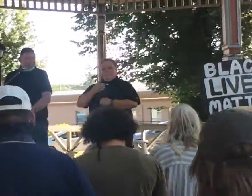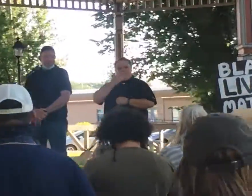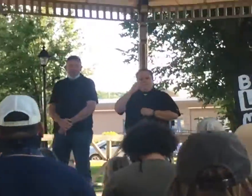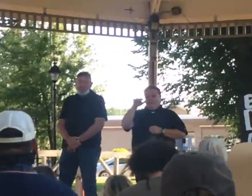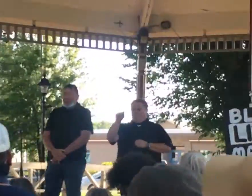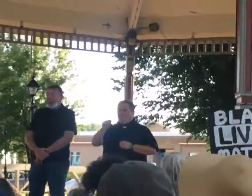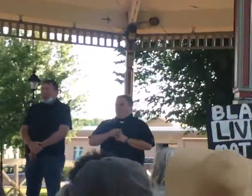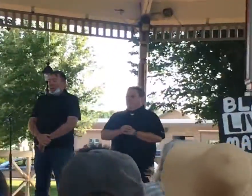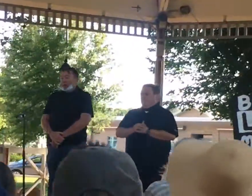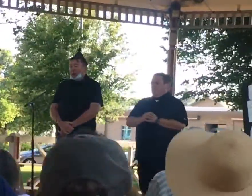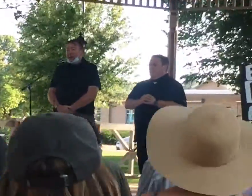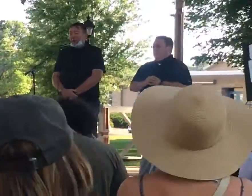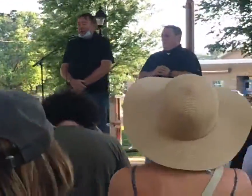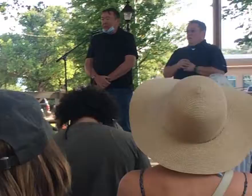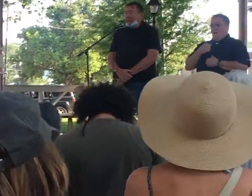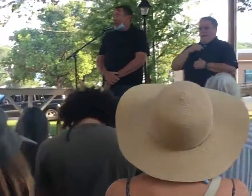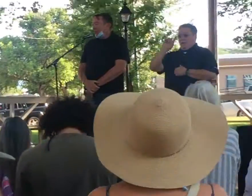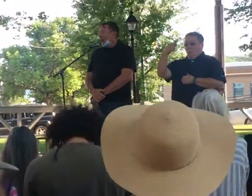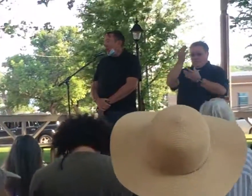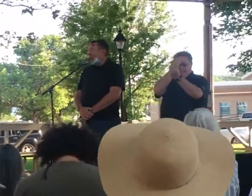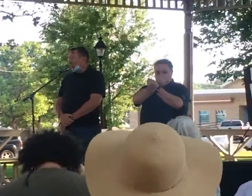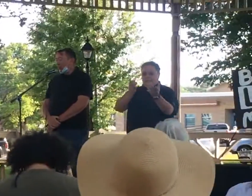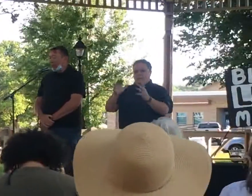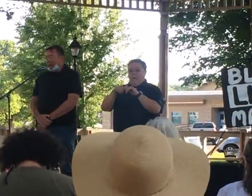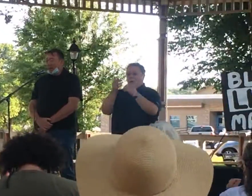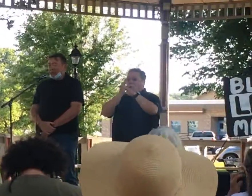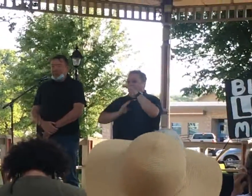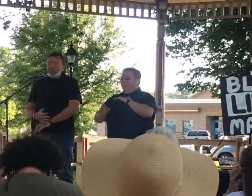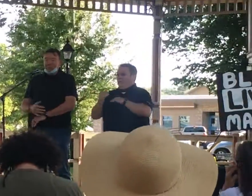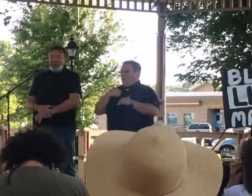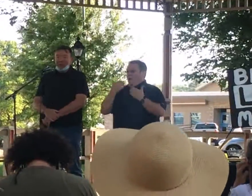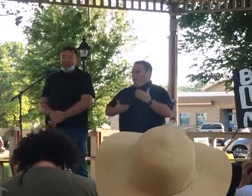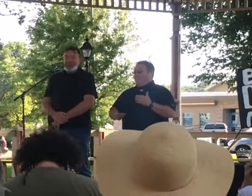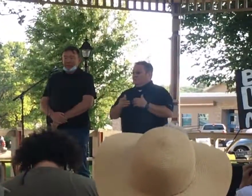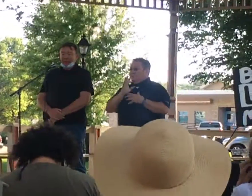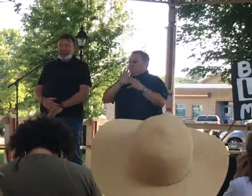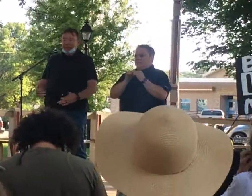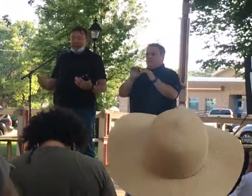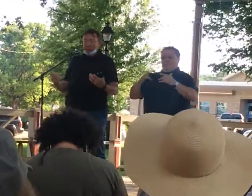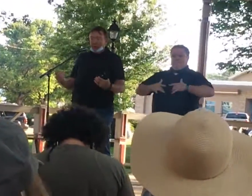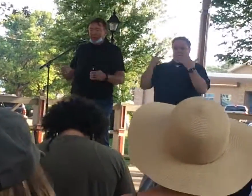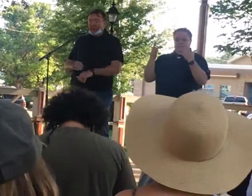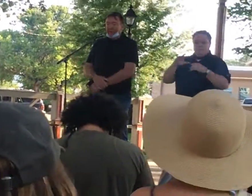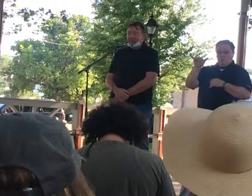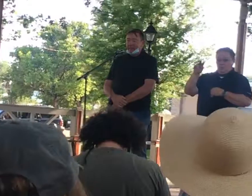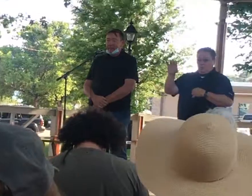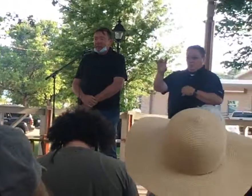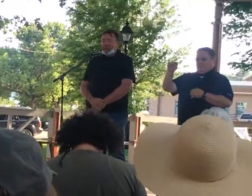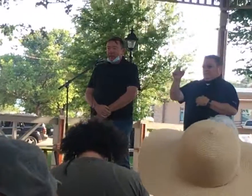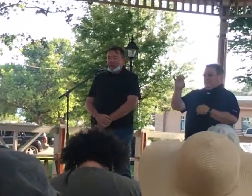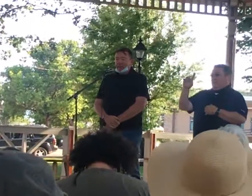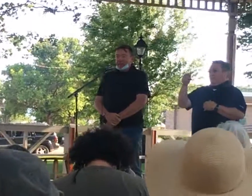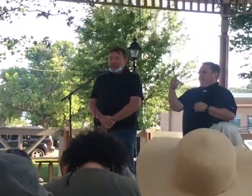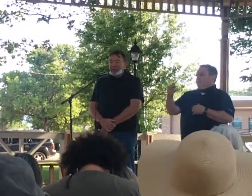Pat. Oh, I can only tell you how humbled I am to be speaking at an event, Juneteenth.